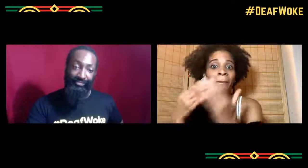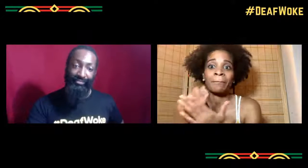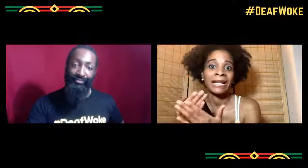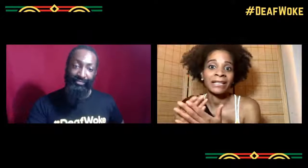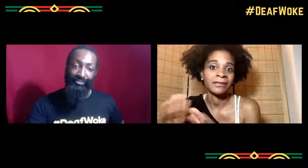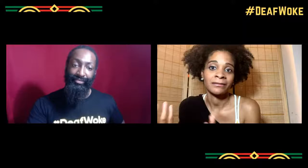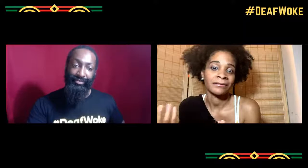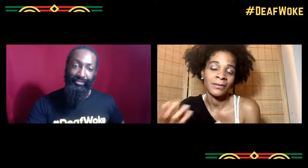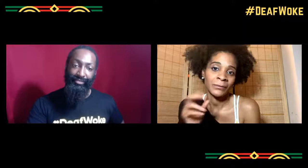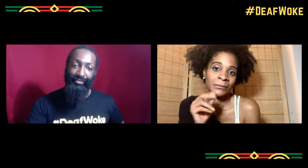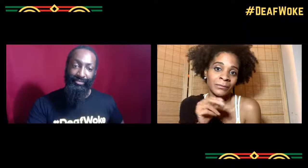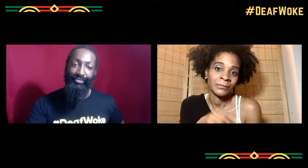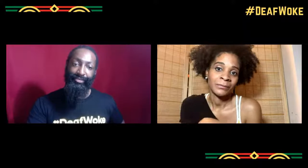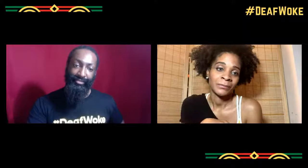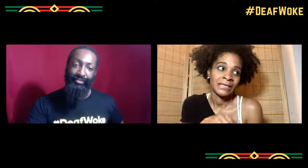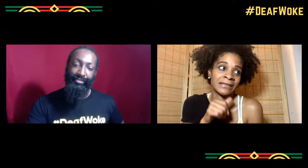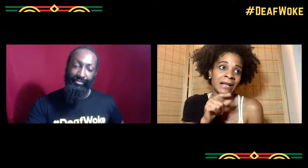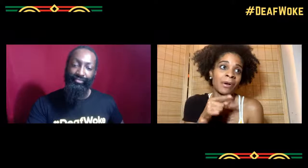show.